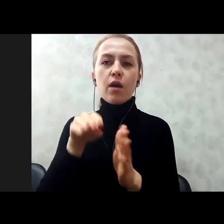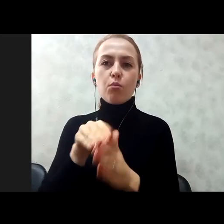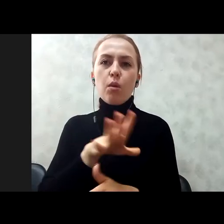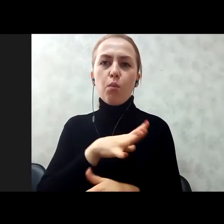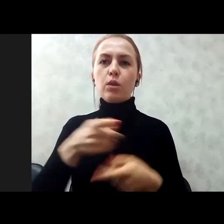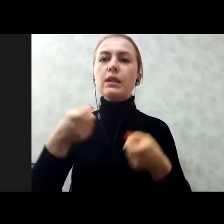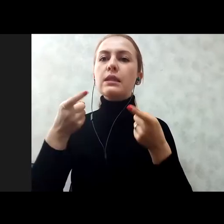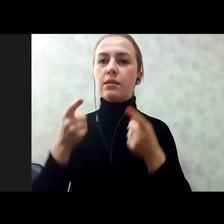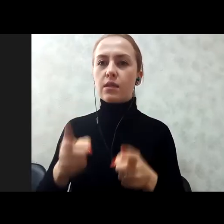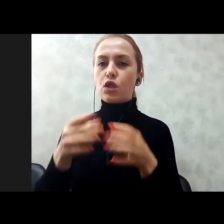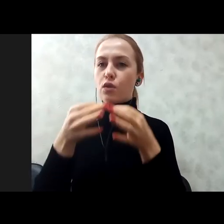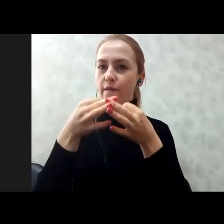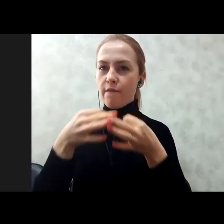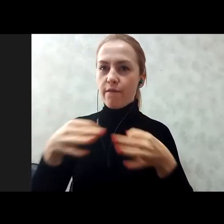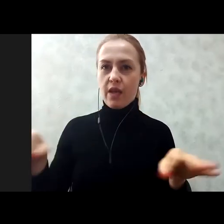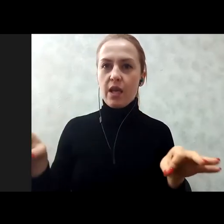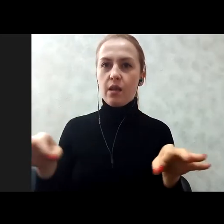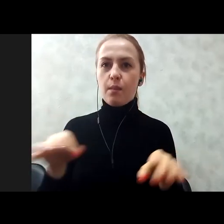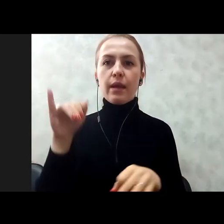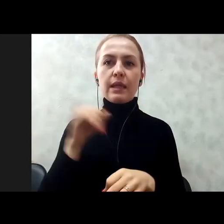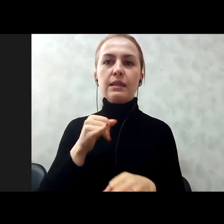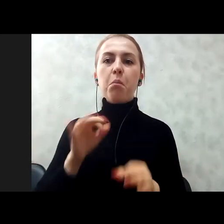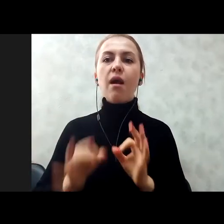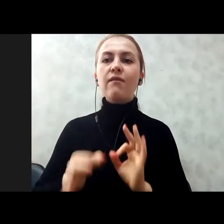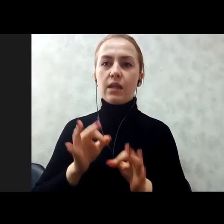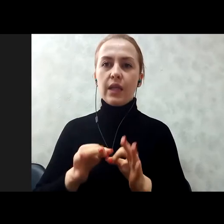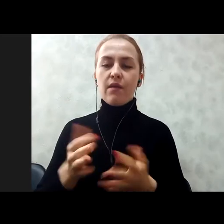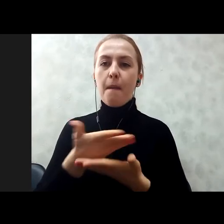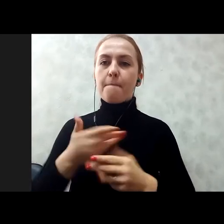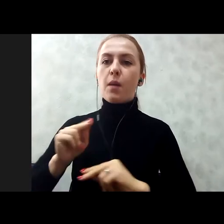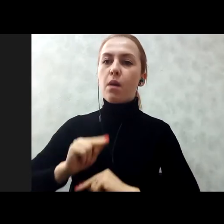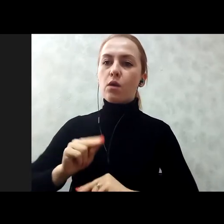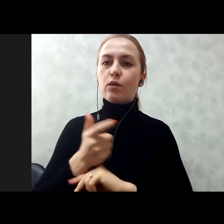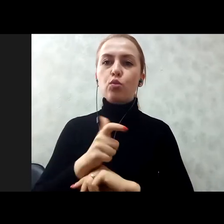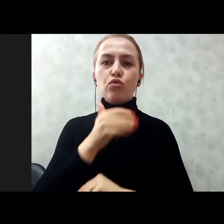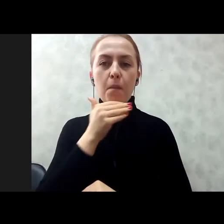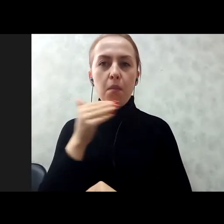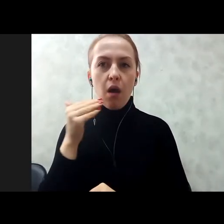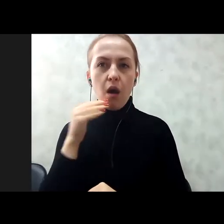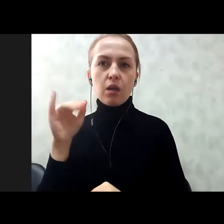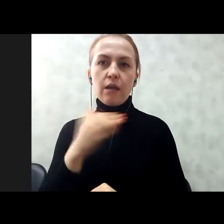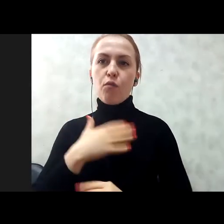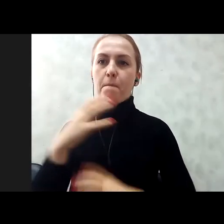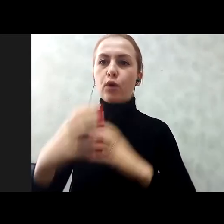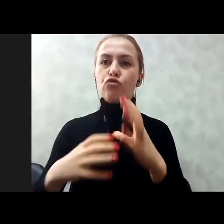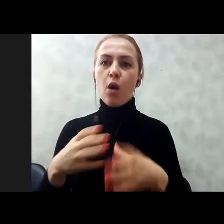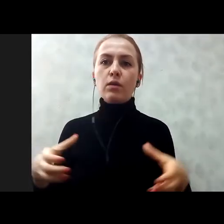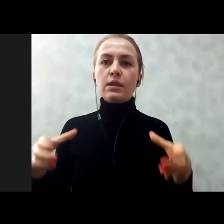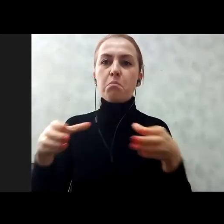community, must now round this season off by focusing on what lessons we